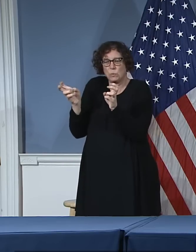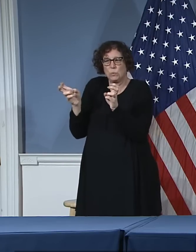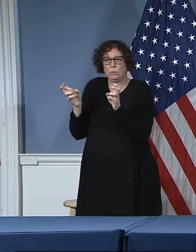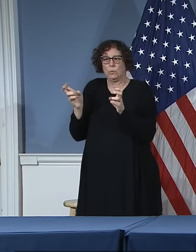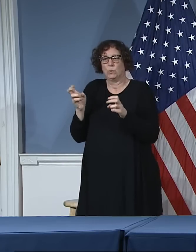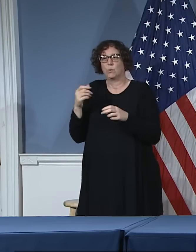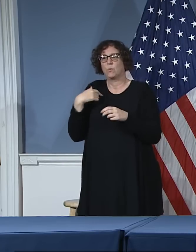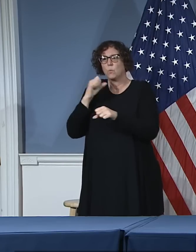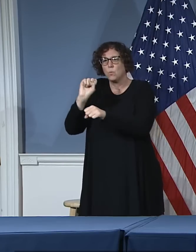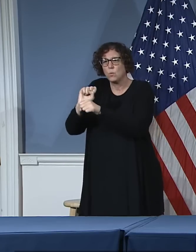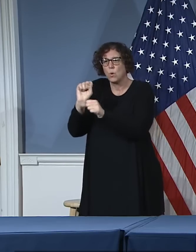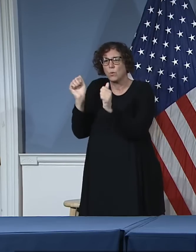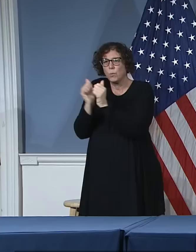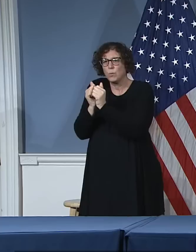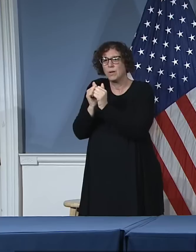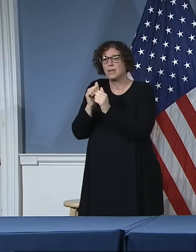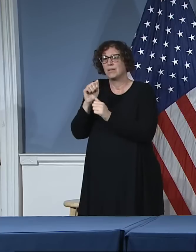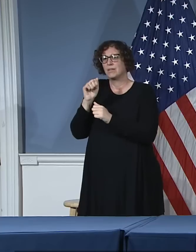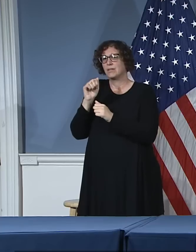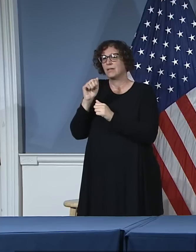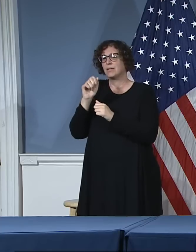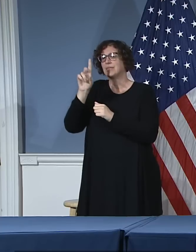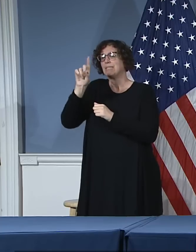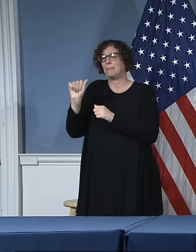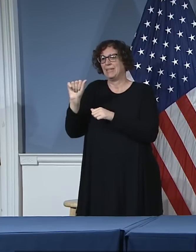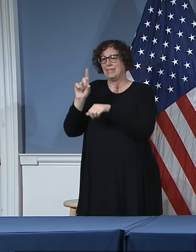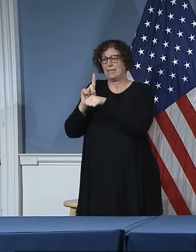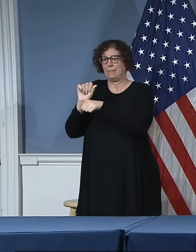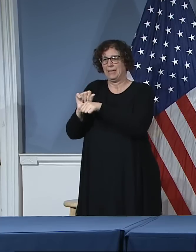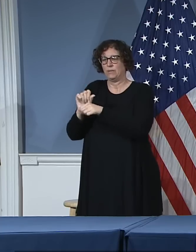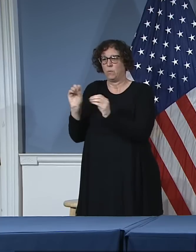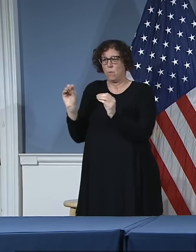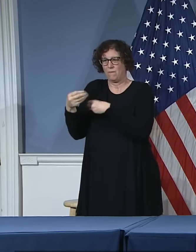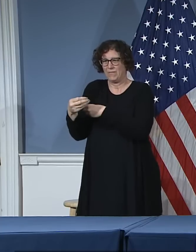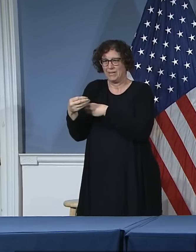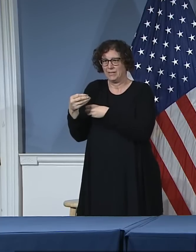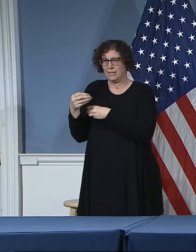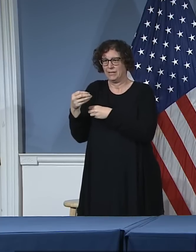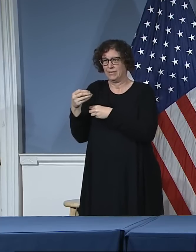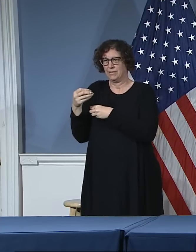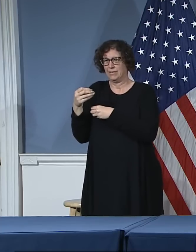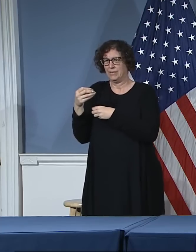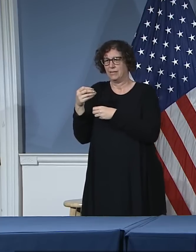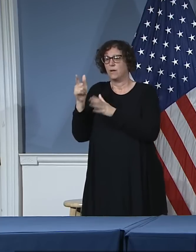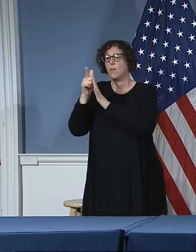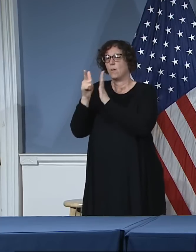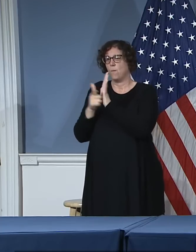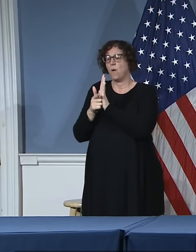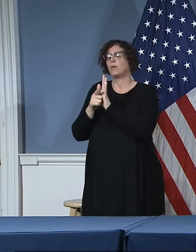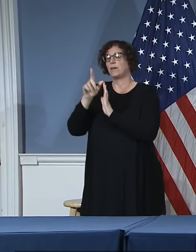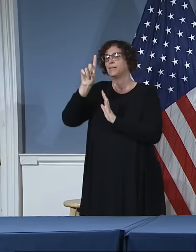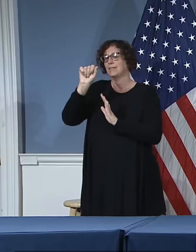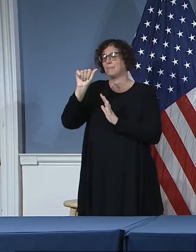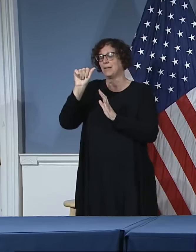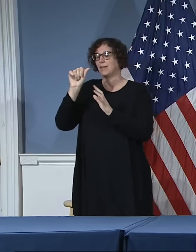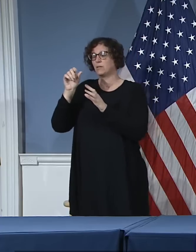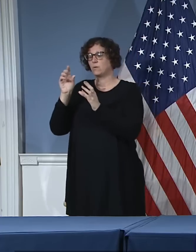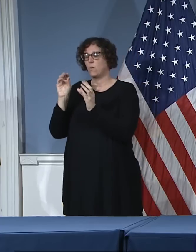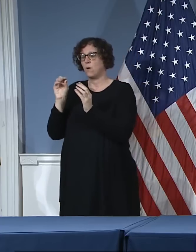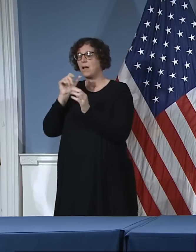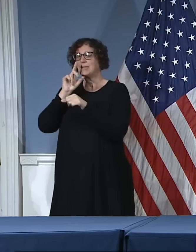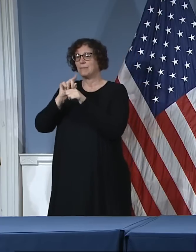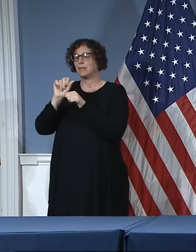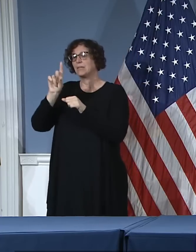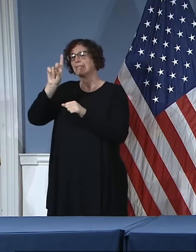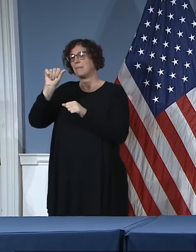on this literally past midnight. I was here in City Hall after midnight, still on conference calls with people working this through, because